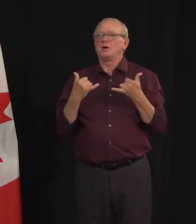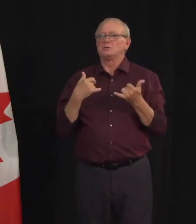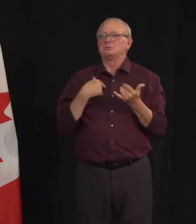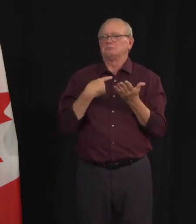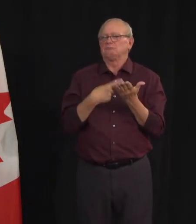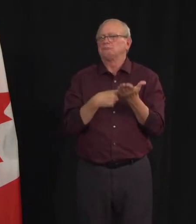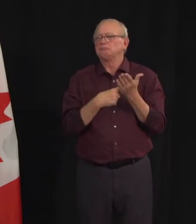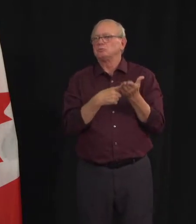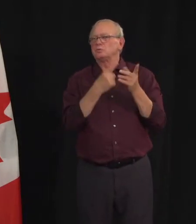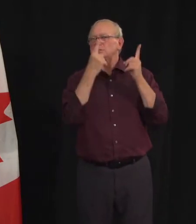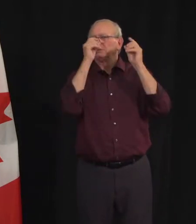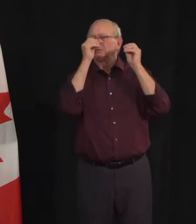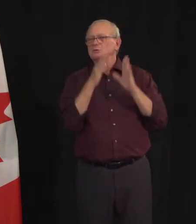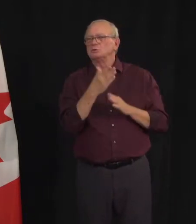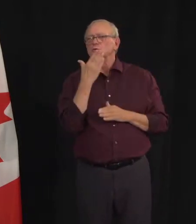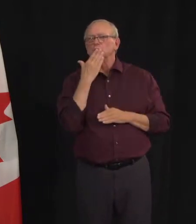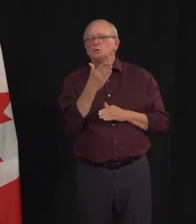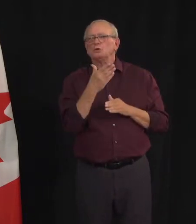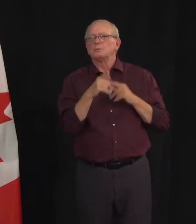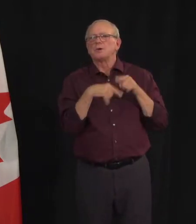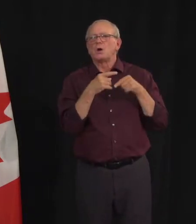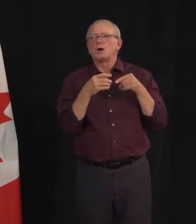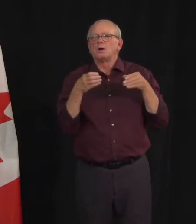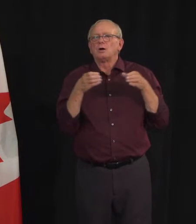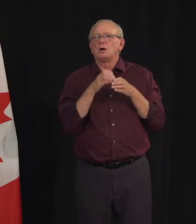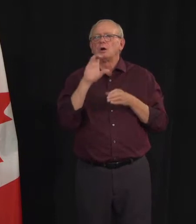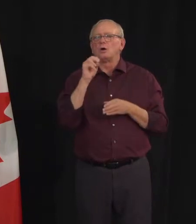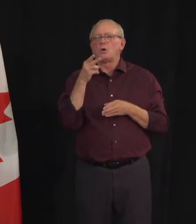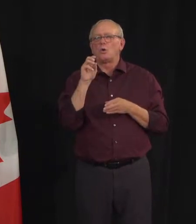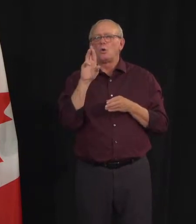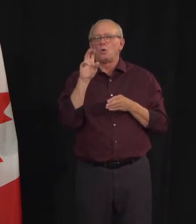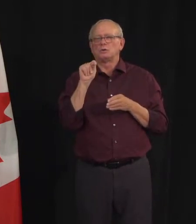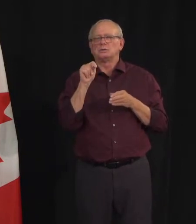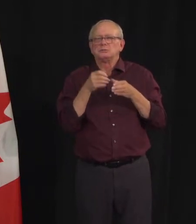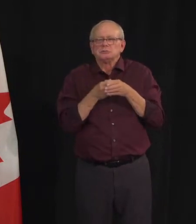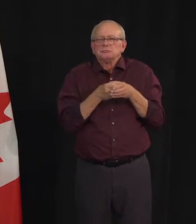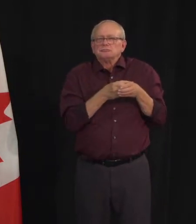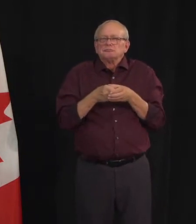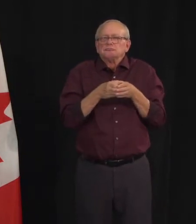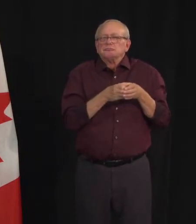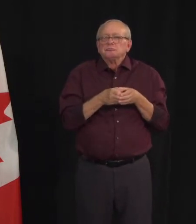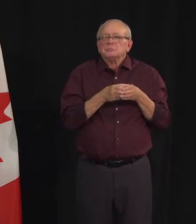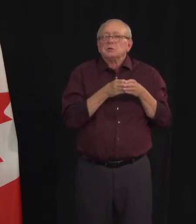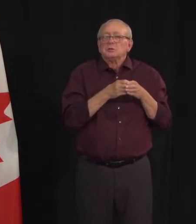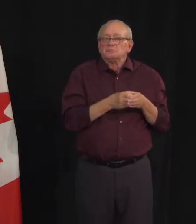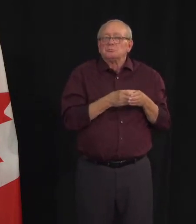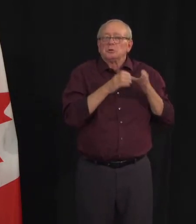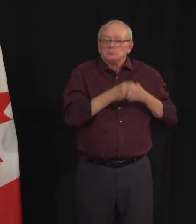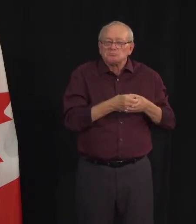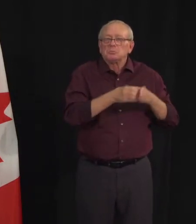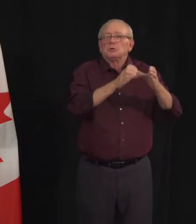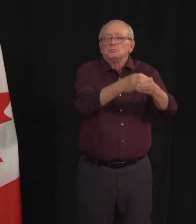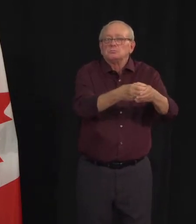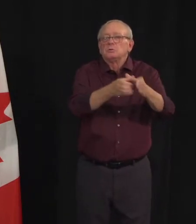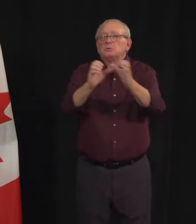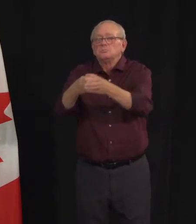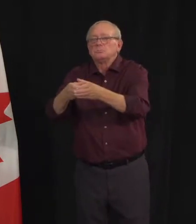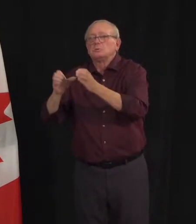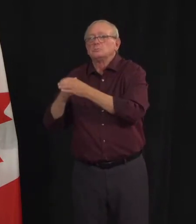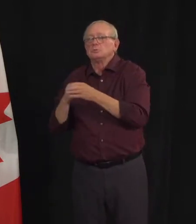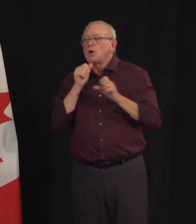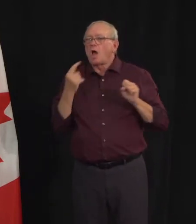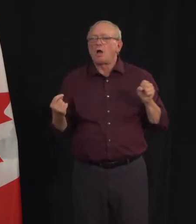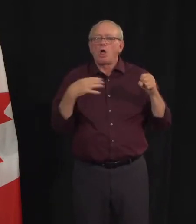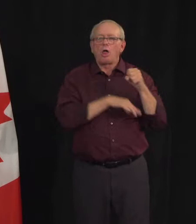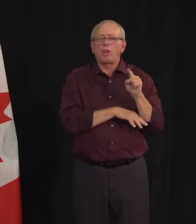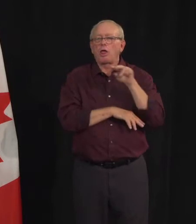the idea of cohorts. She understands the concept, but her concern is rather that a lot of students have multiple cohorts. So, for